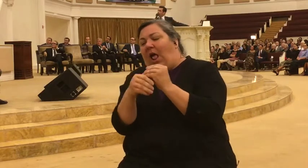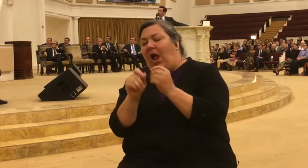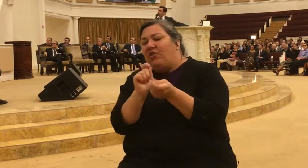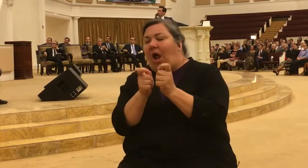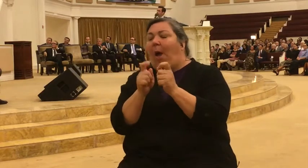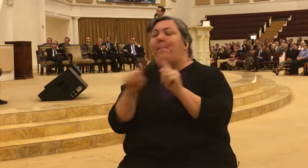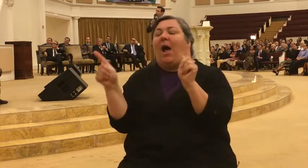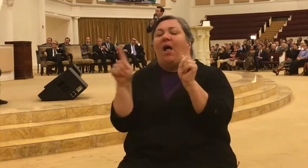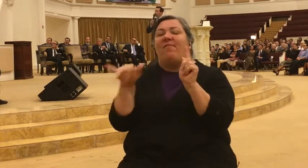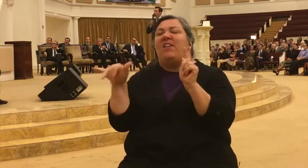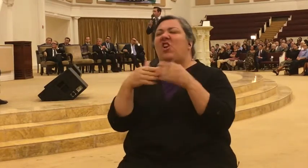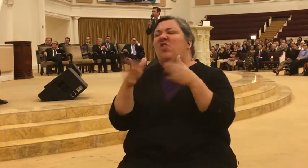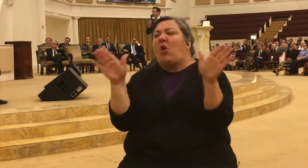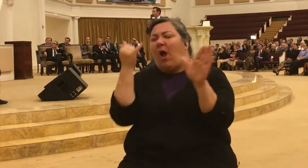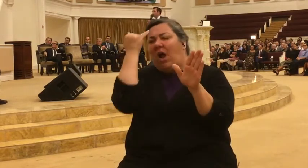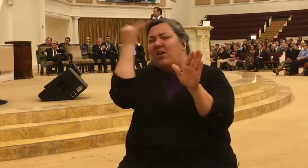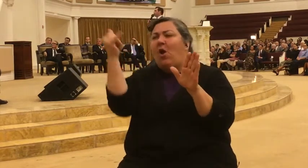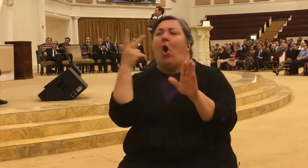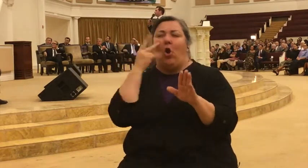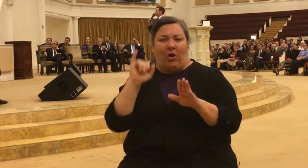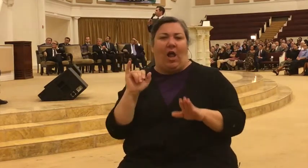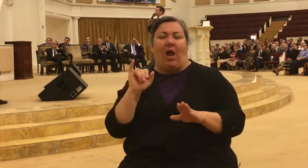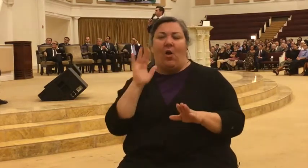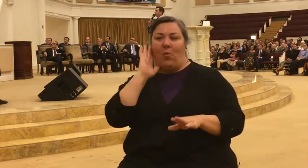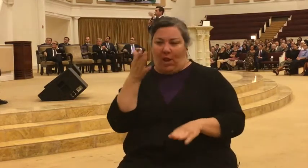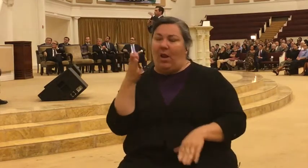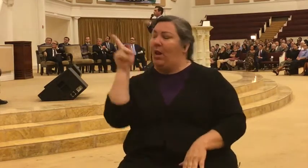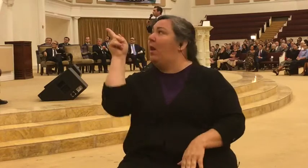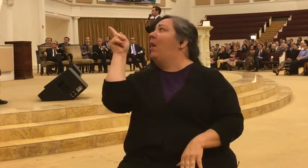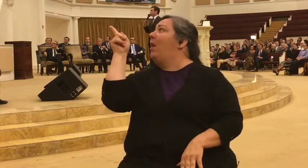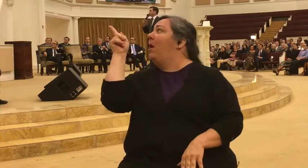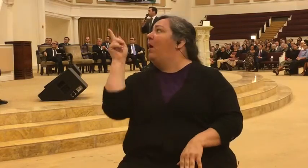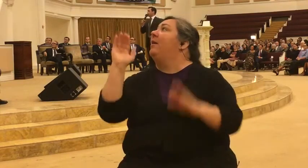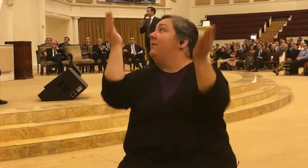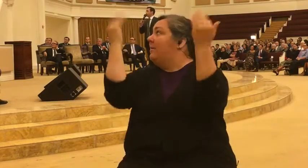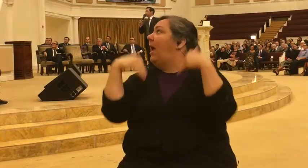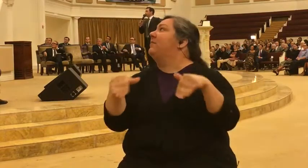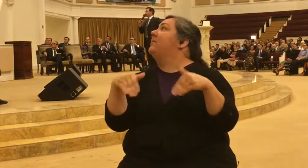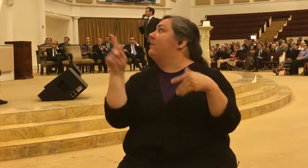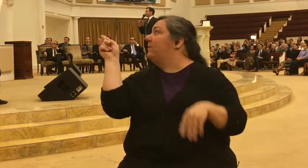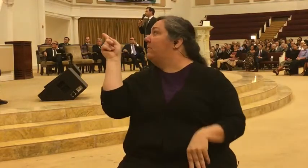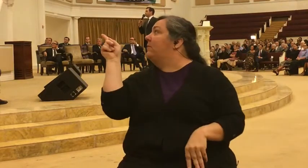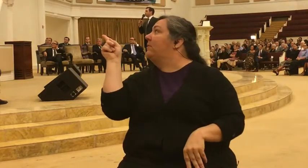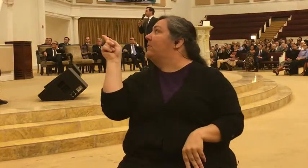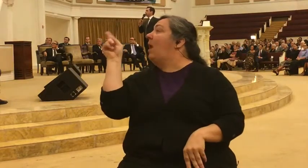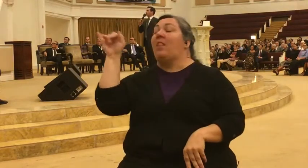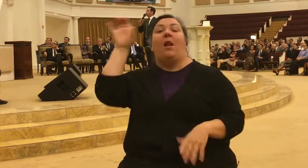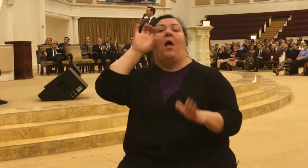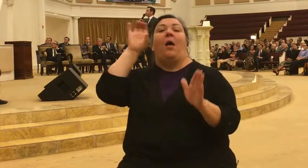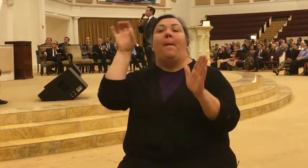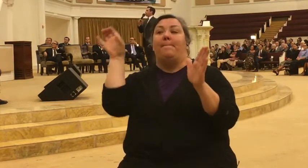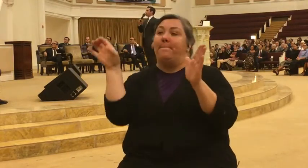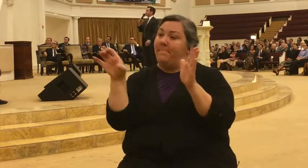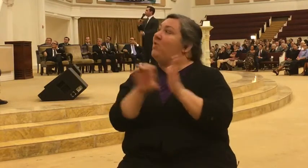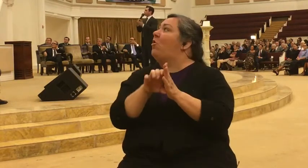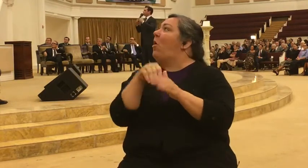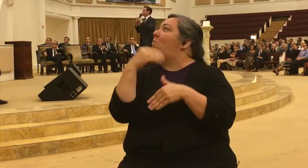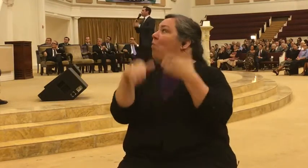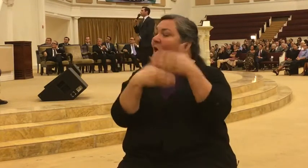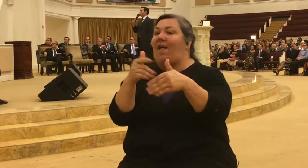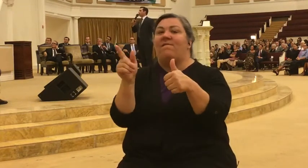but it gives you a general idea of what we are looking to achieve. You can move on to the next slide. Here is a picture of progress